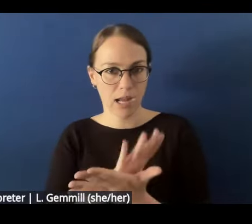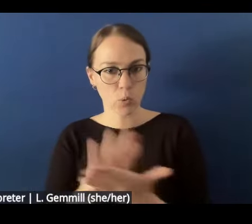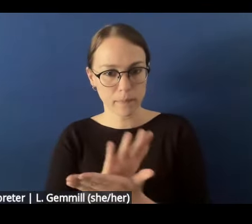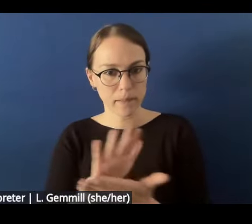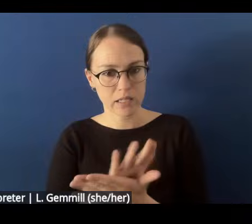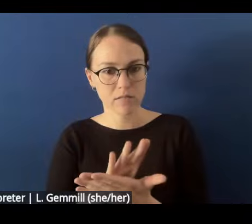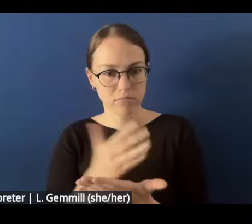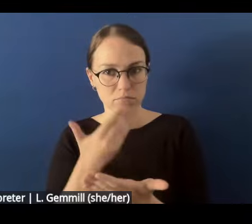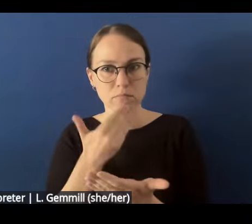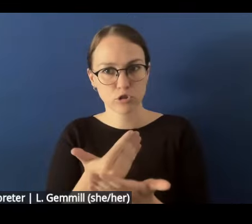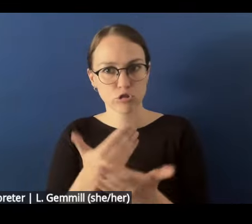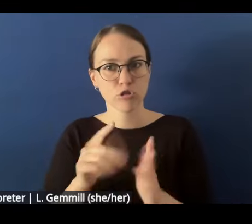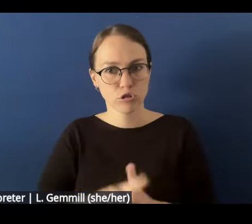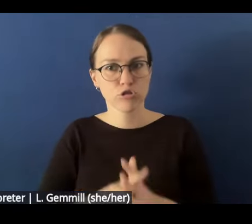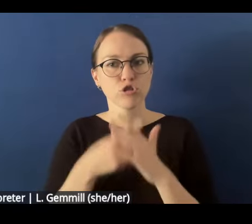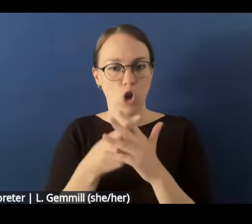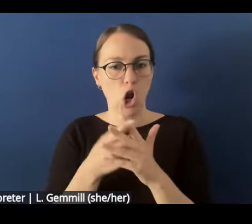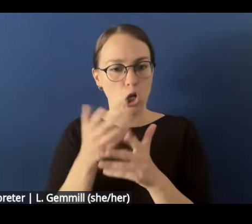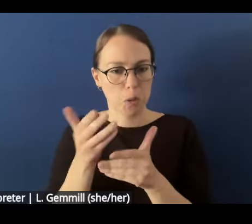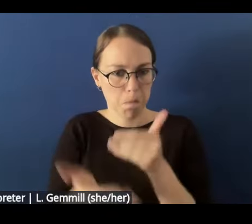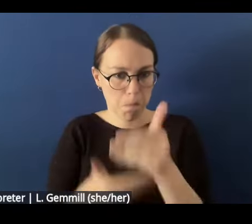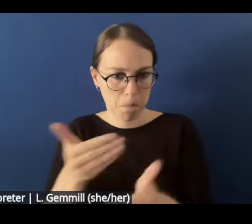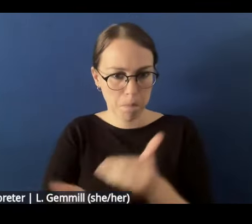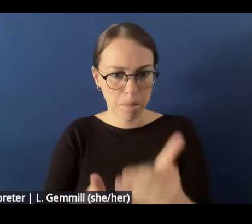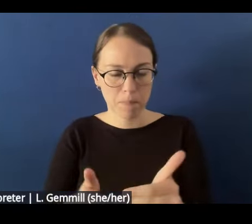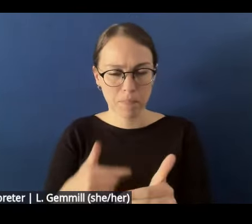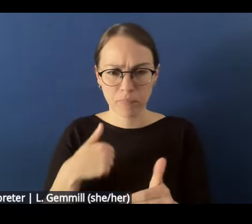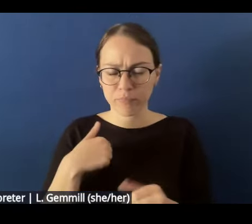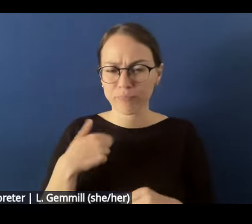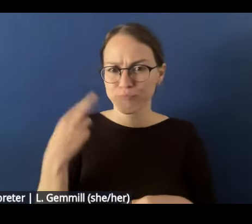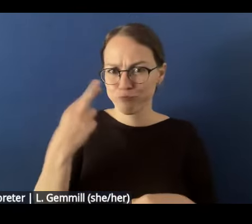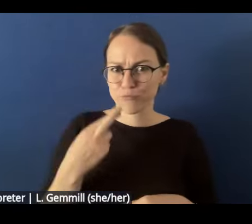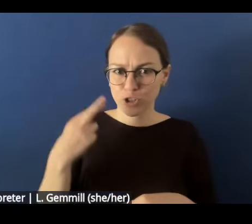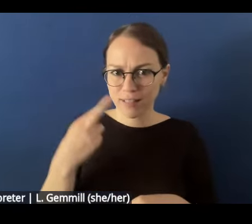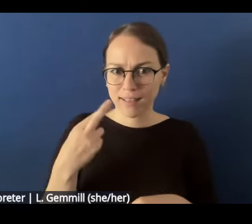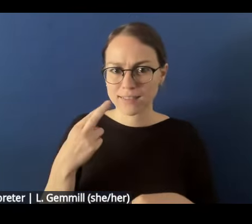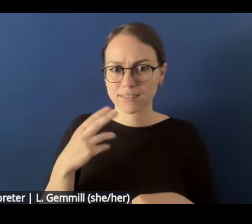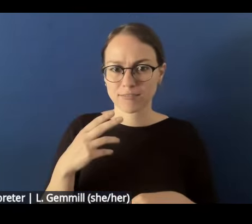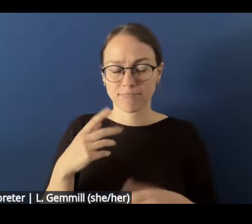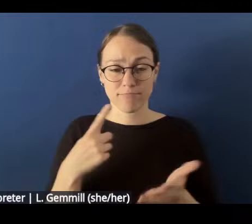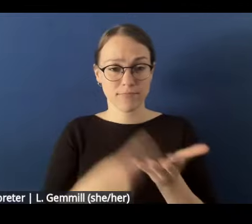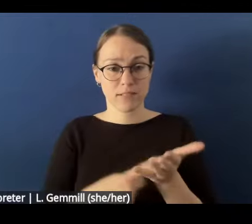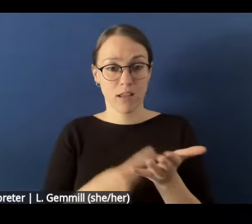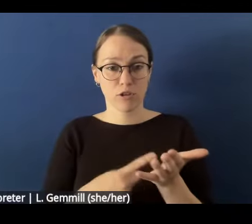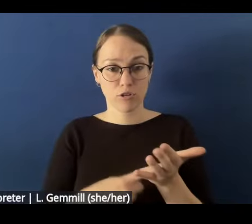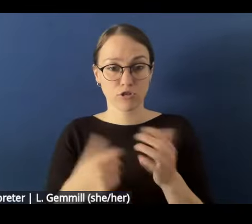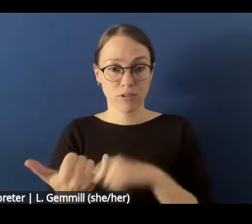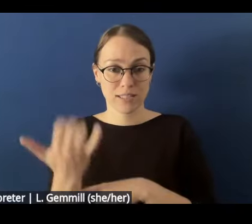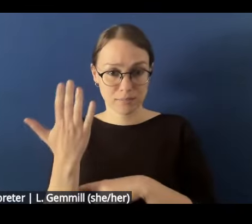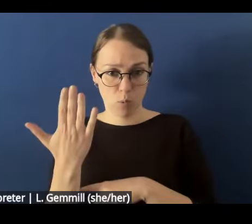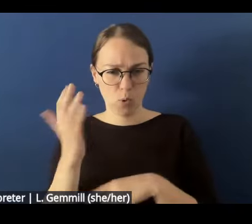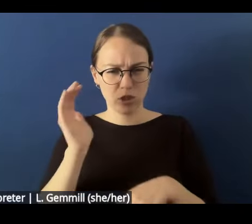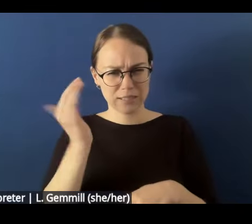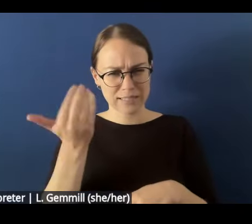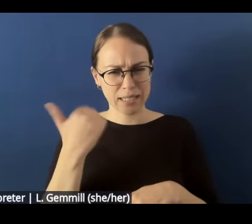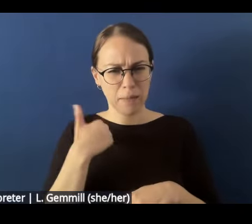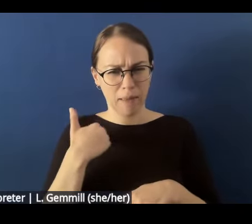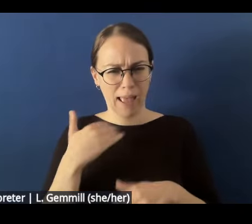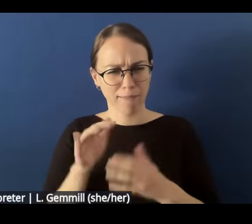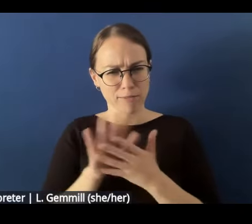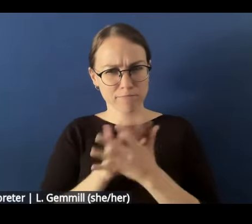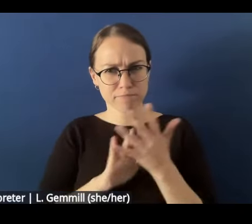has to be done. But you know what? It also comes to me that out of all the discussion this morning, there also seems to be a lot of questions that still need